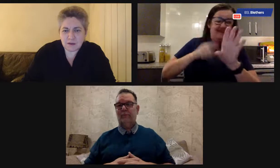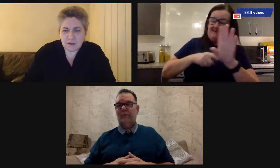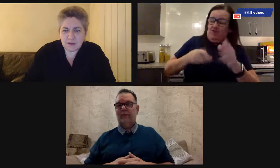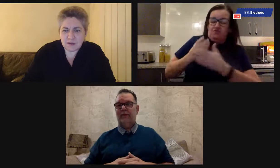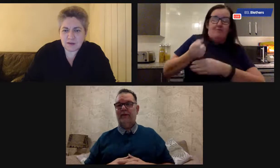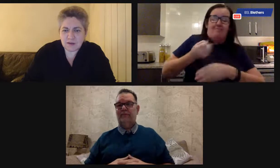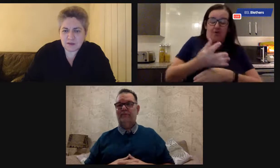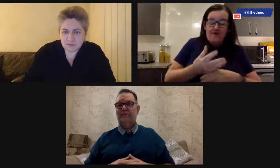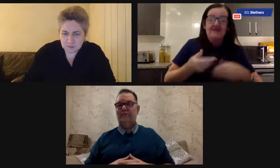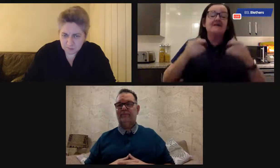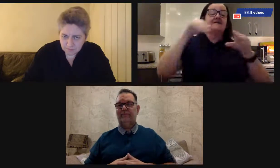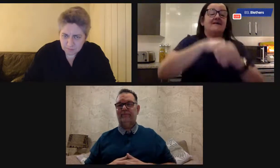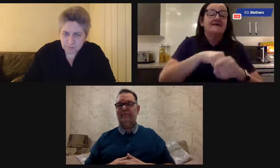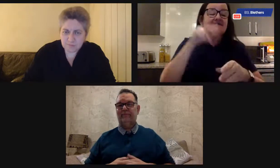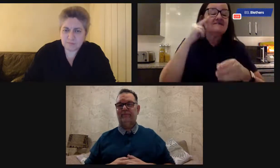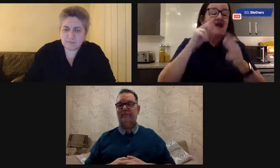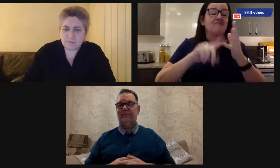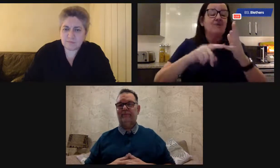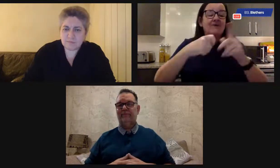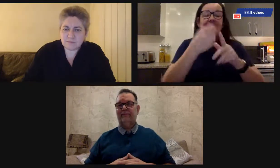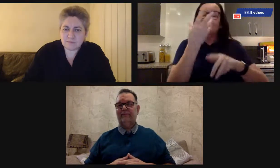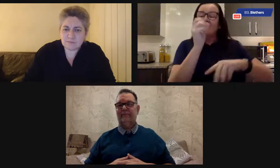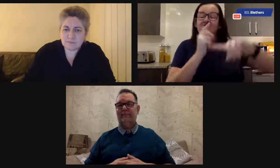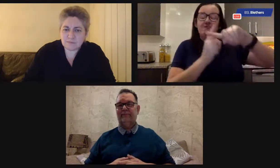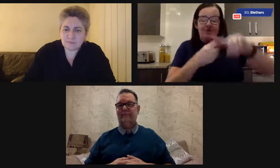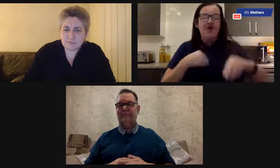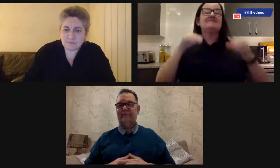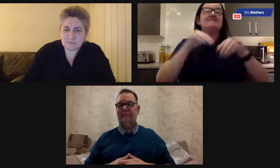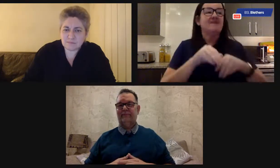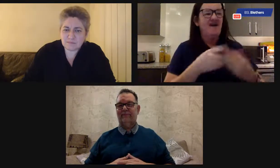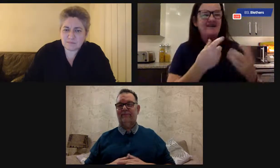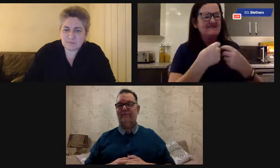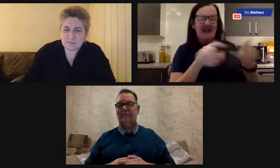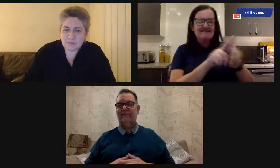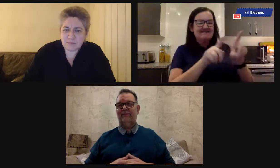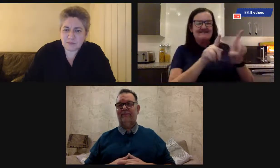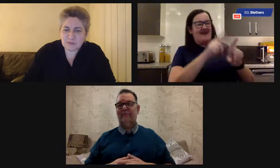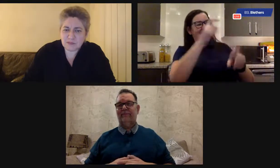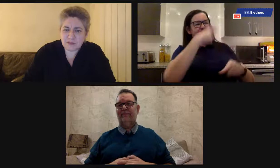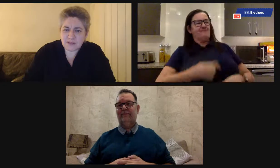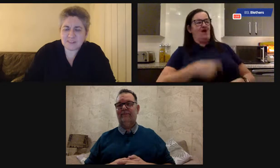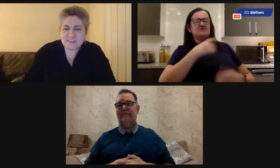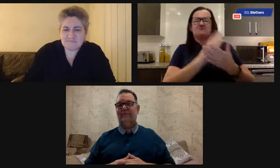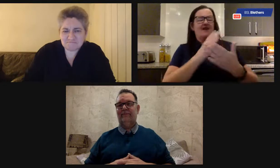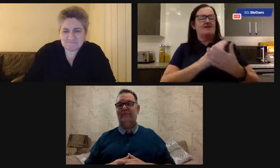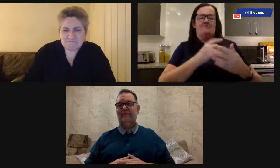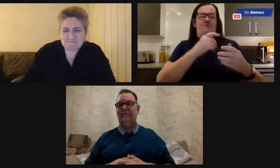it. And then I met him for years and years off and on, and then when Deaf